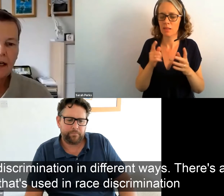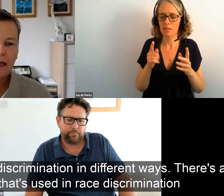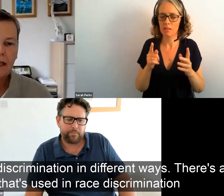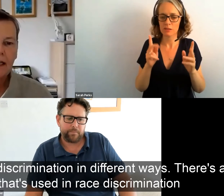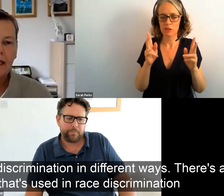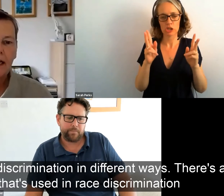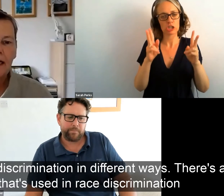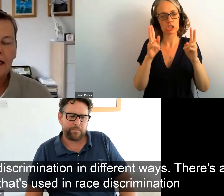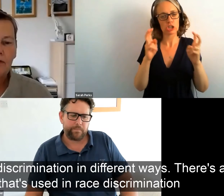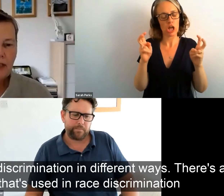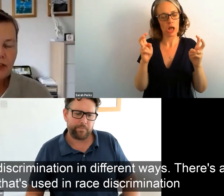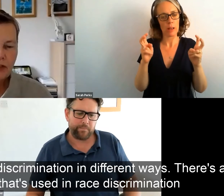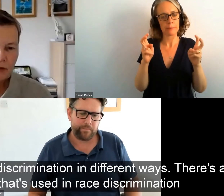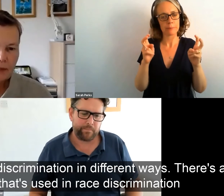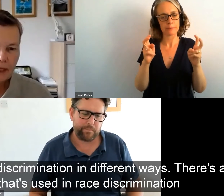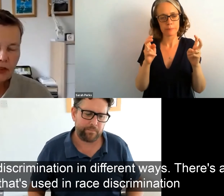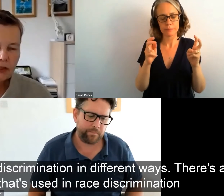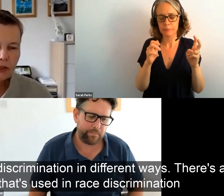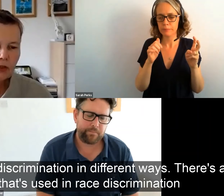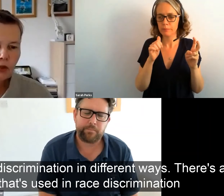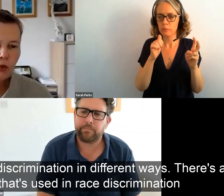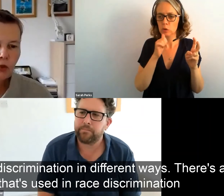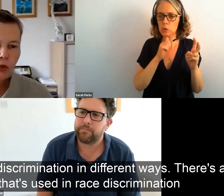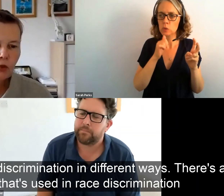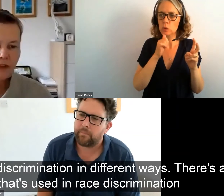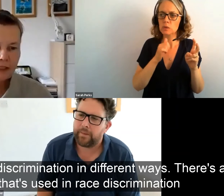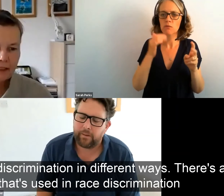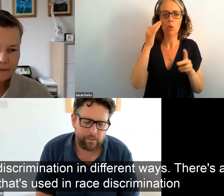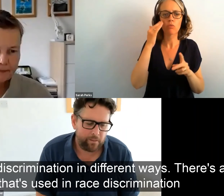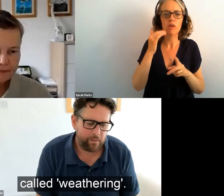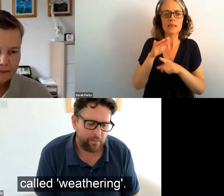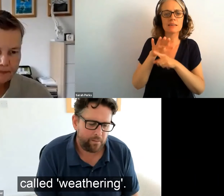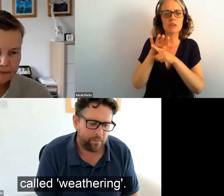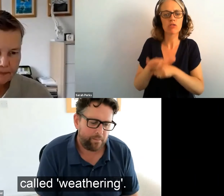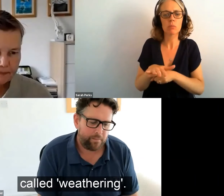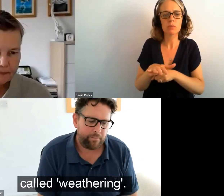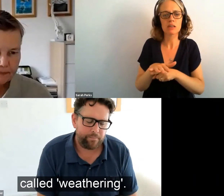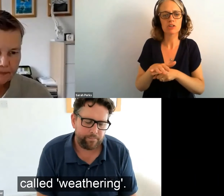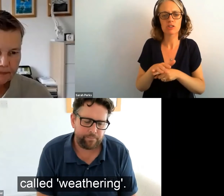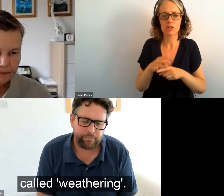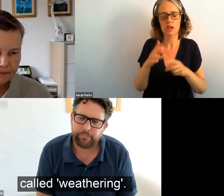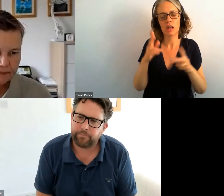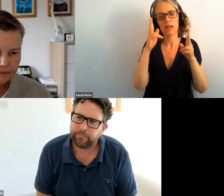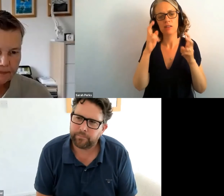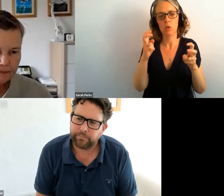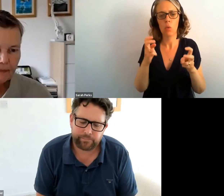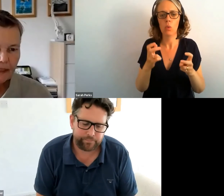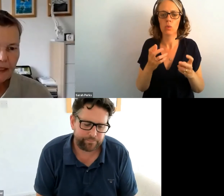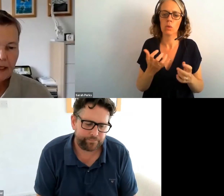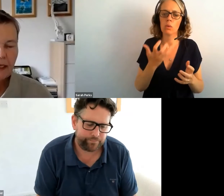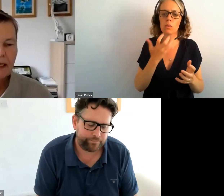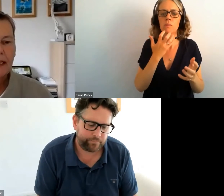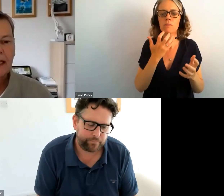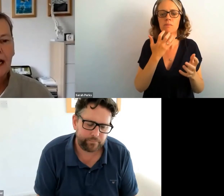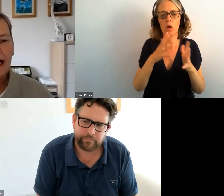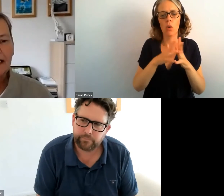used in race discrimination called weathering.